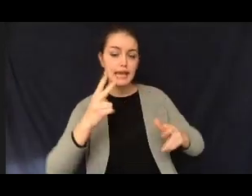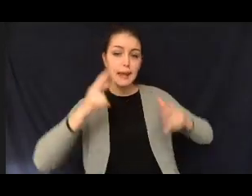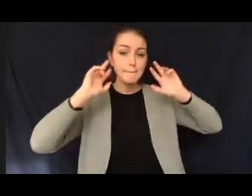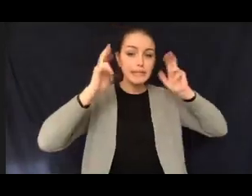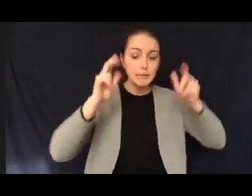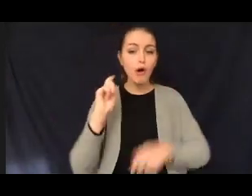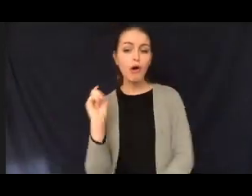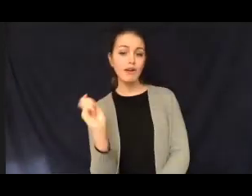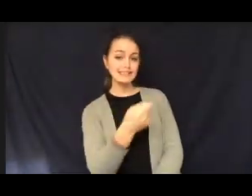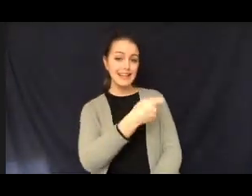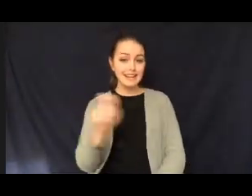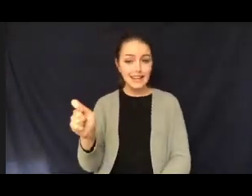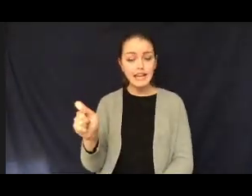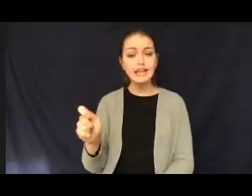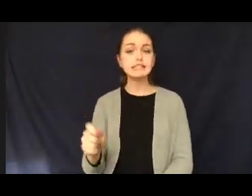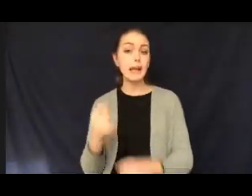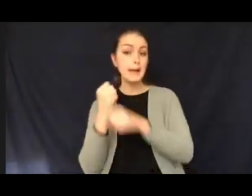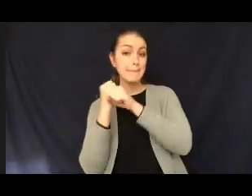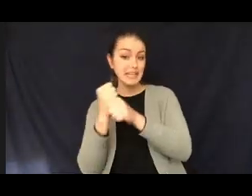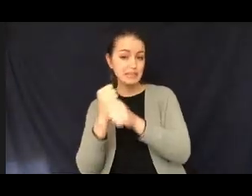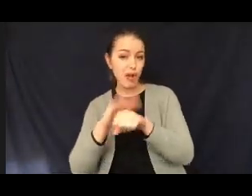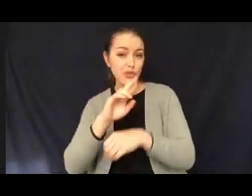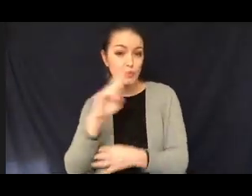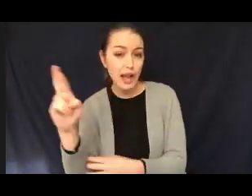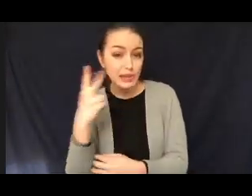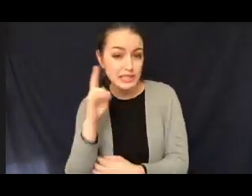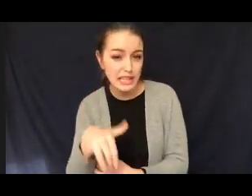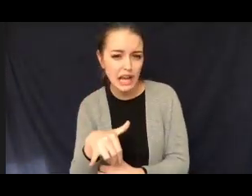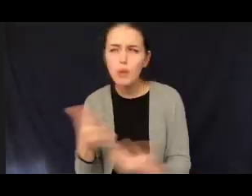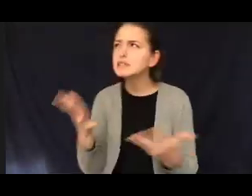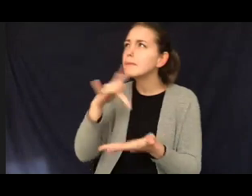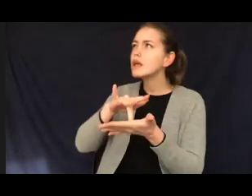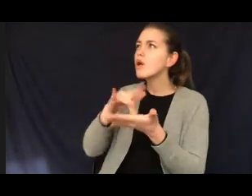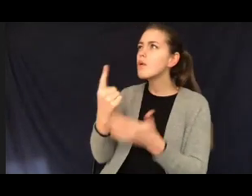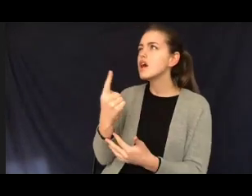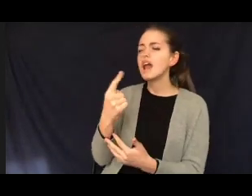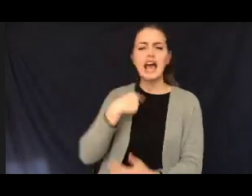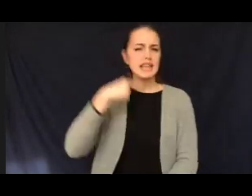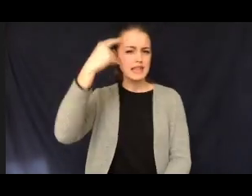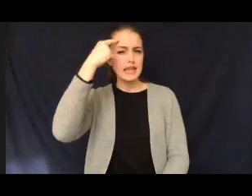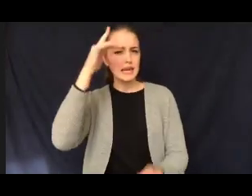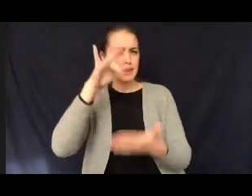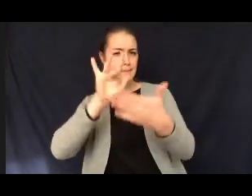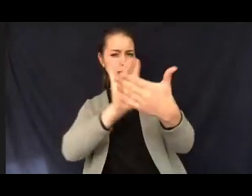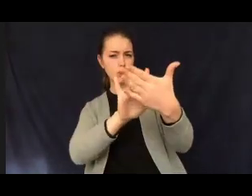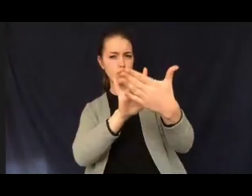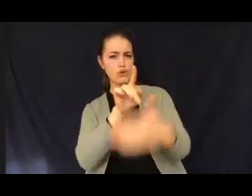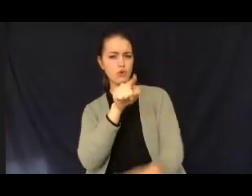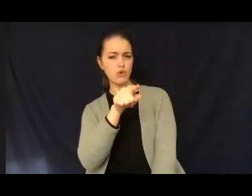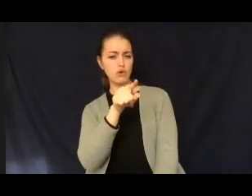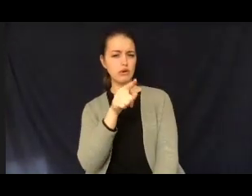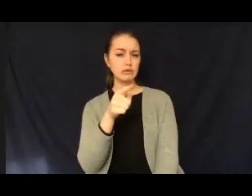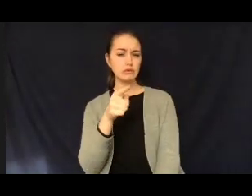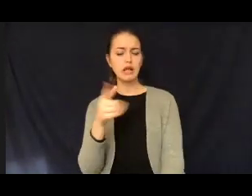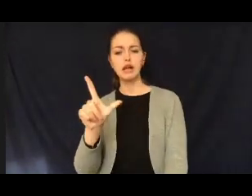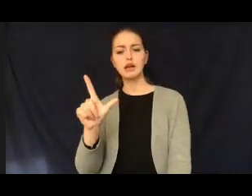left, baseball on the right. What's the one in the middle right there? That one, I believe, Is that like, it could be